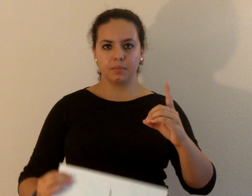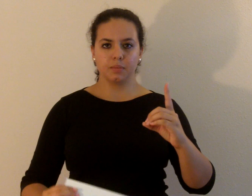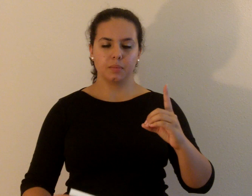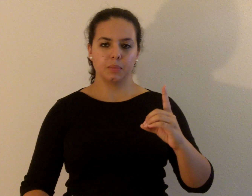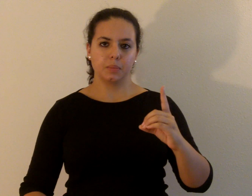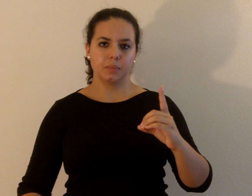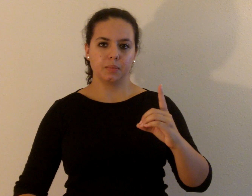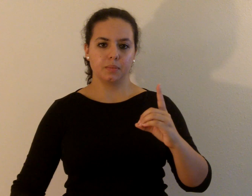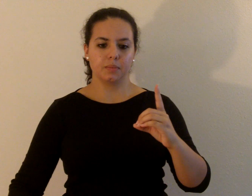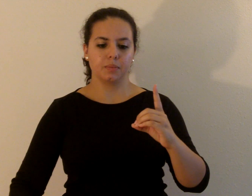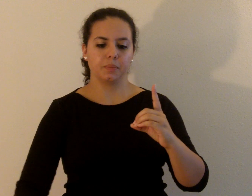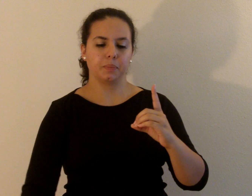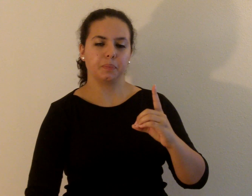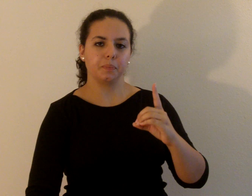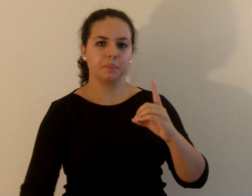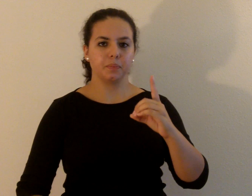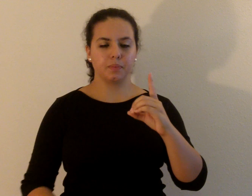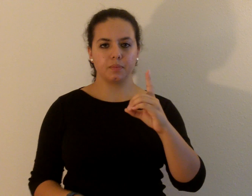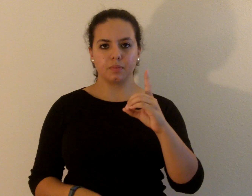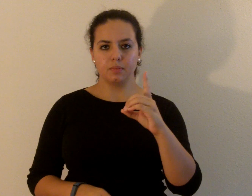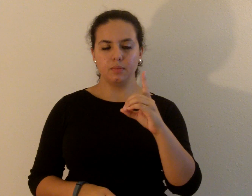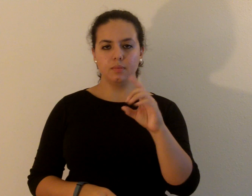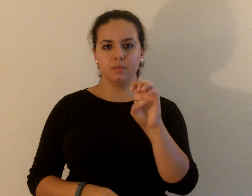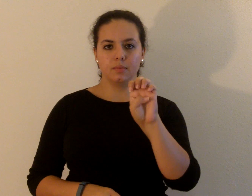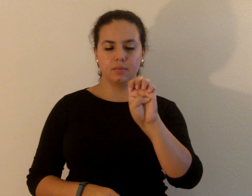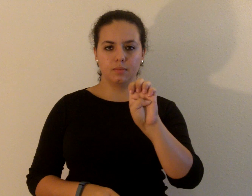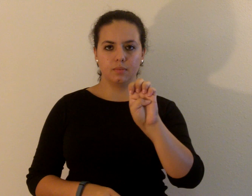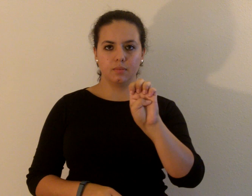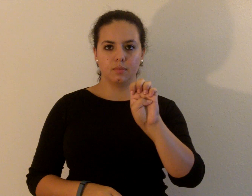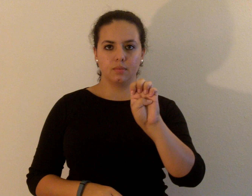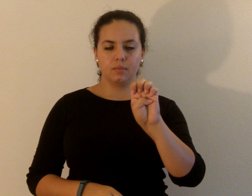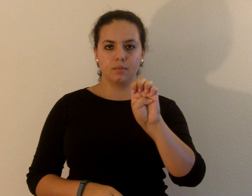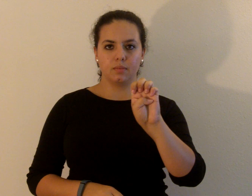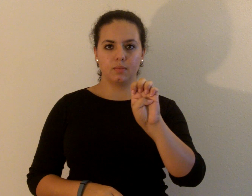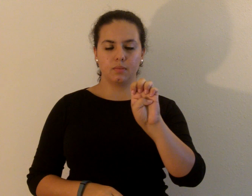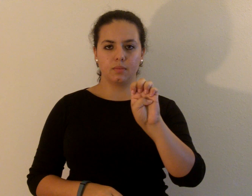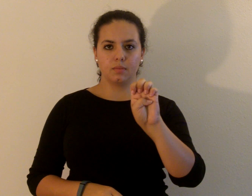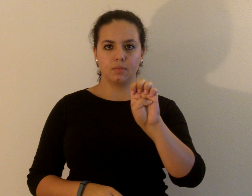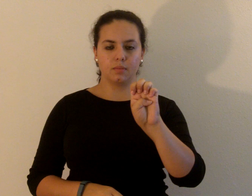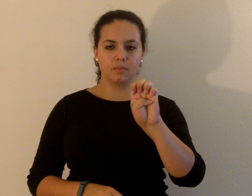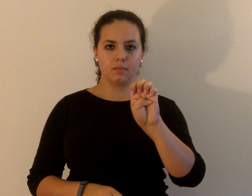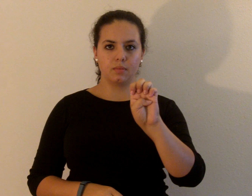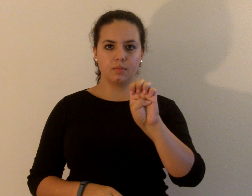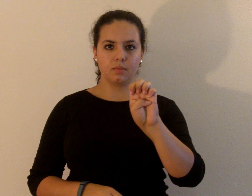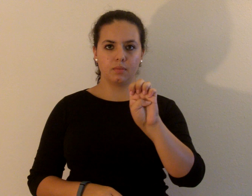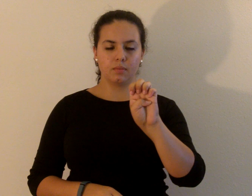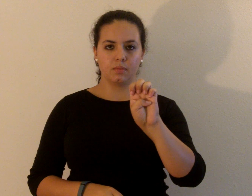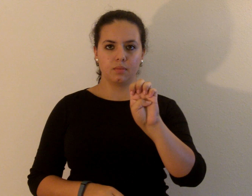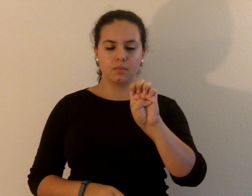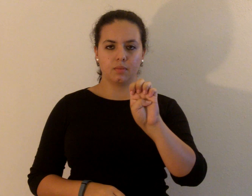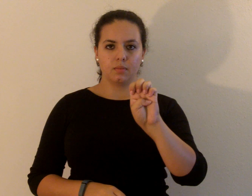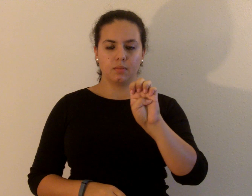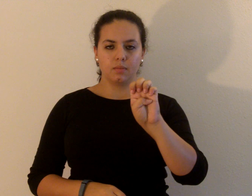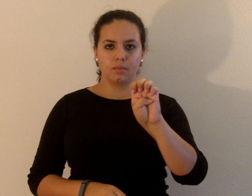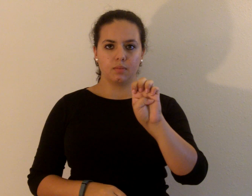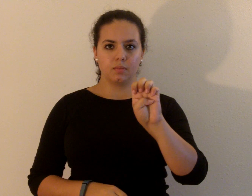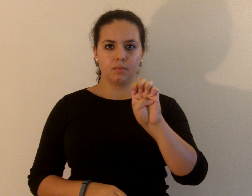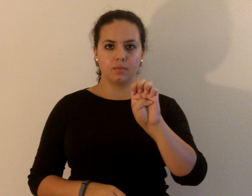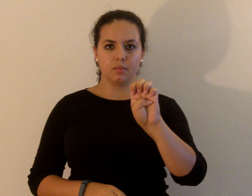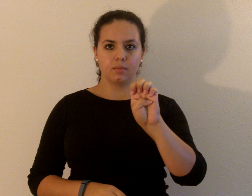So you have your D. E. There are several ways to make E, and E is probably the most,